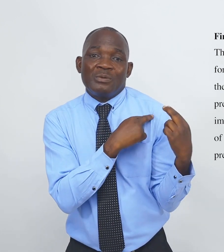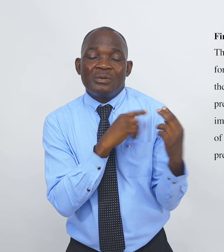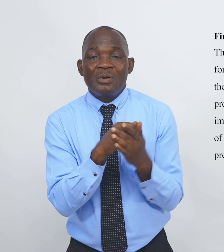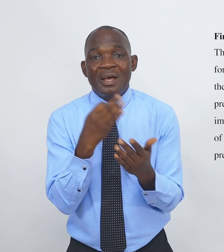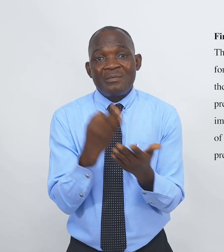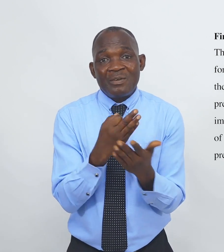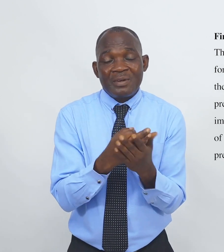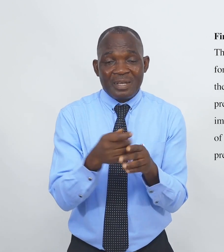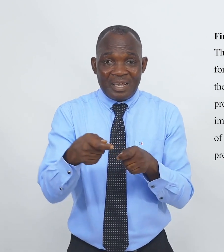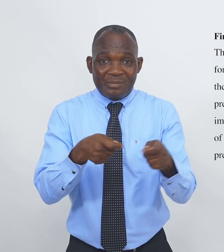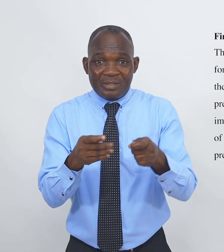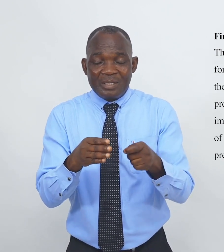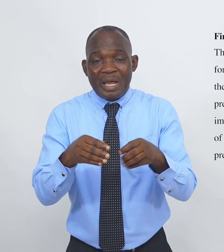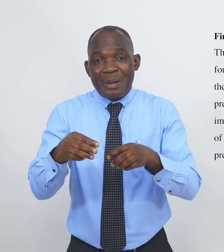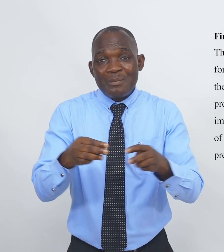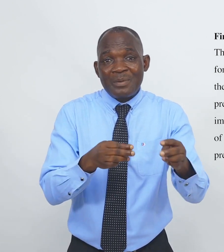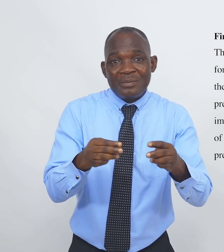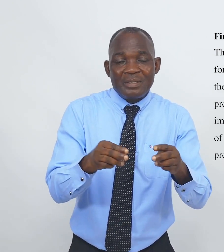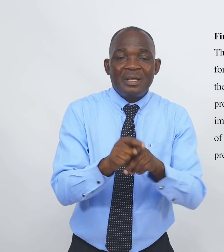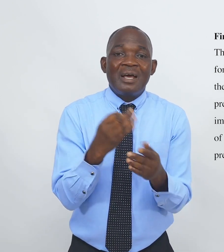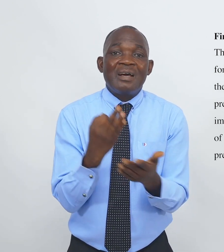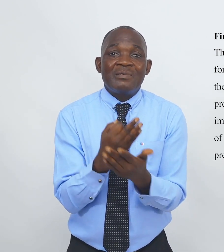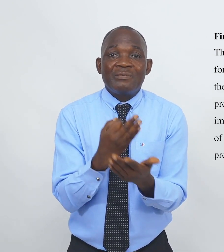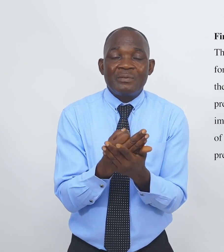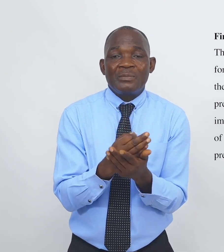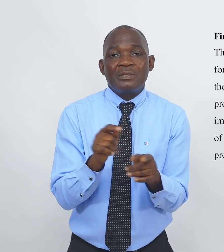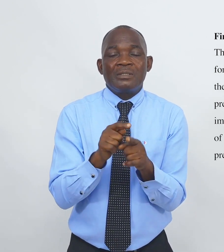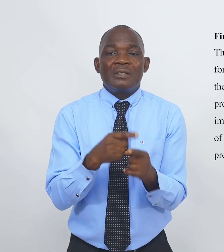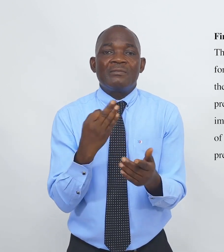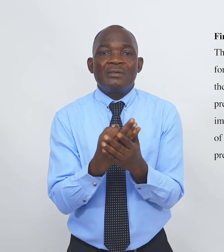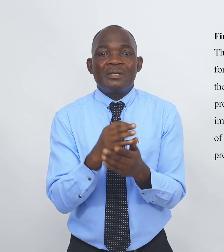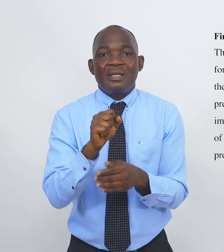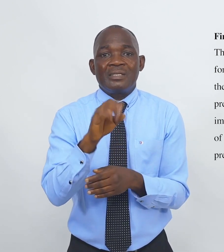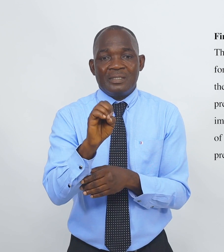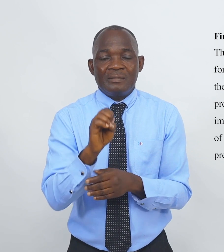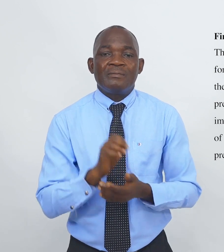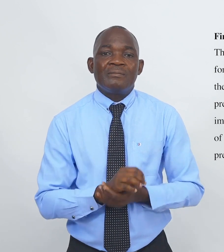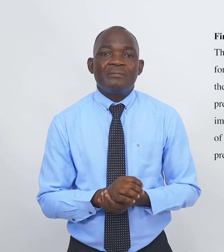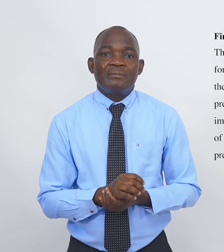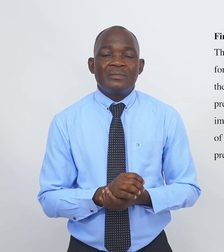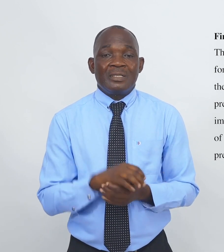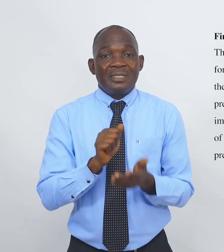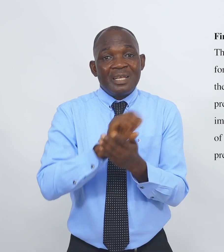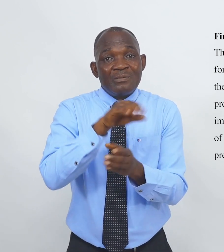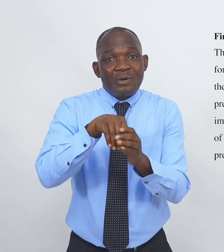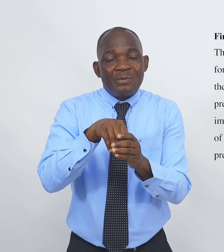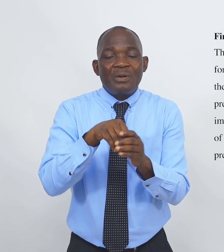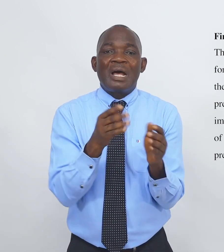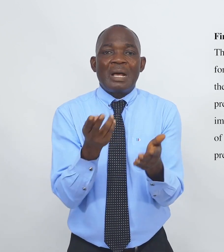administration and management of the finances and funds of the SEC. This includes the preparation of financial